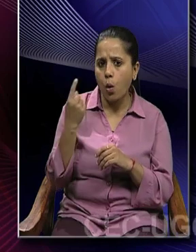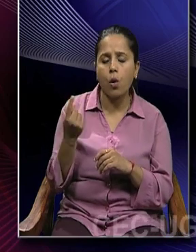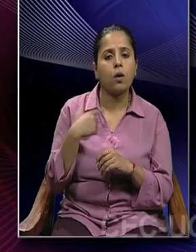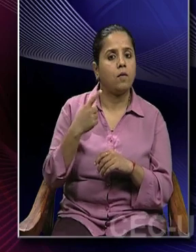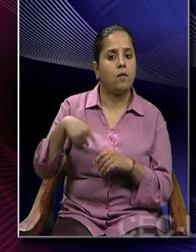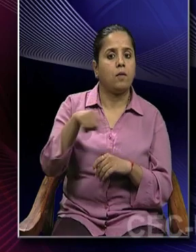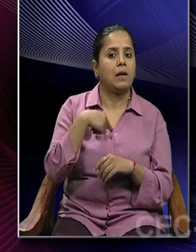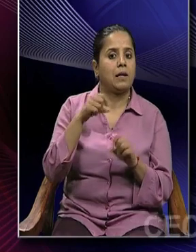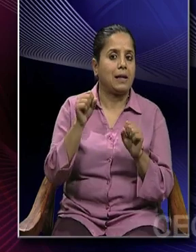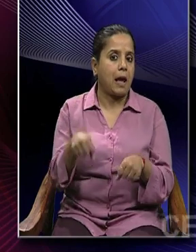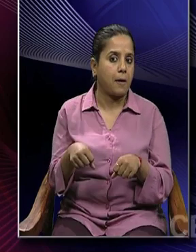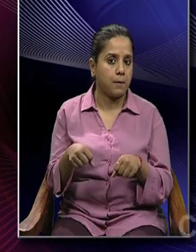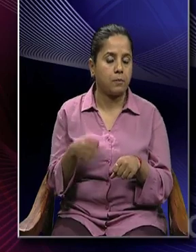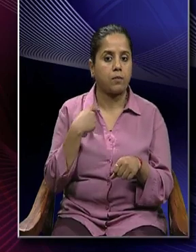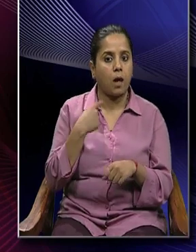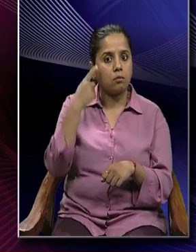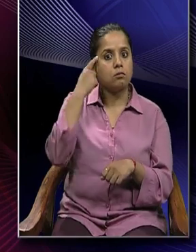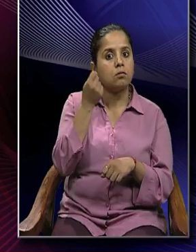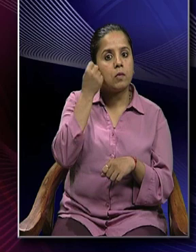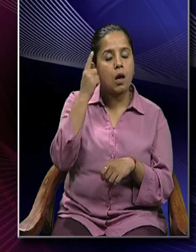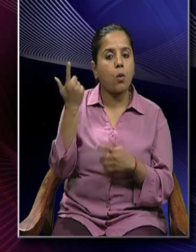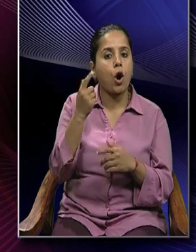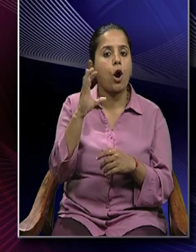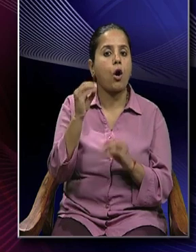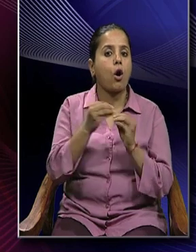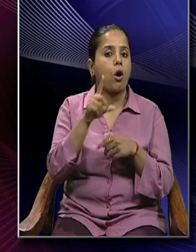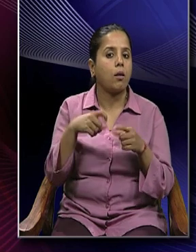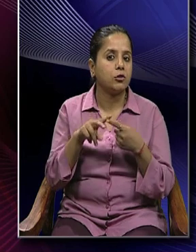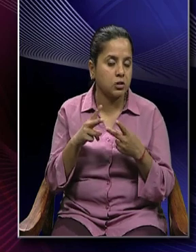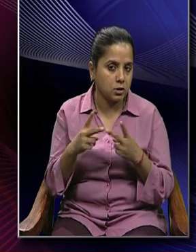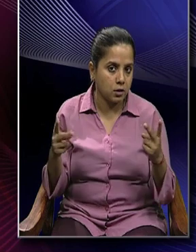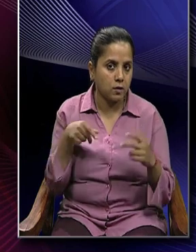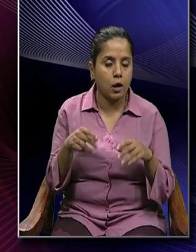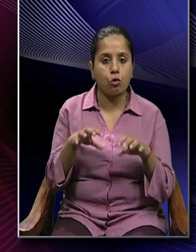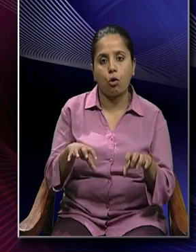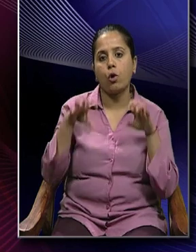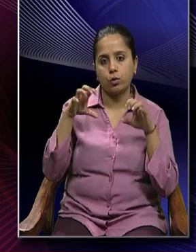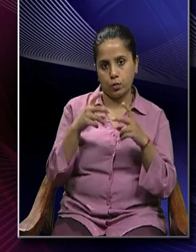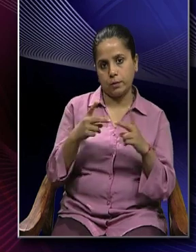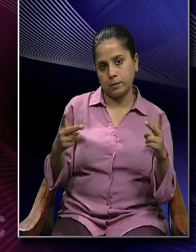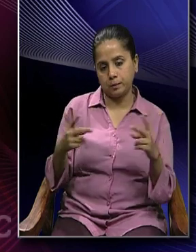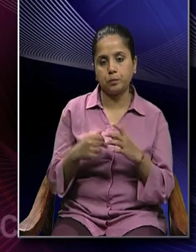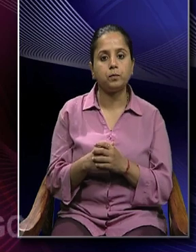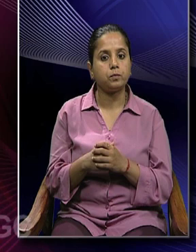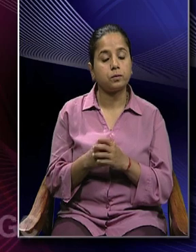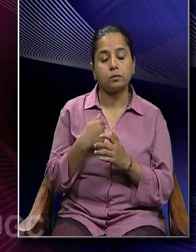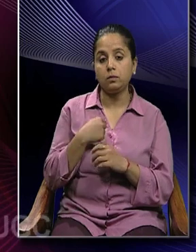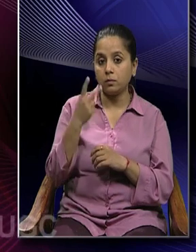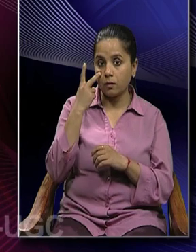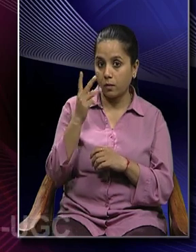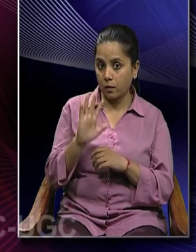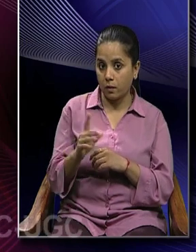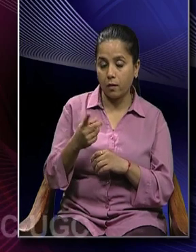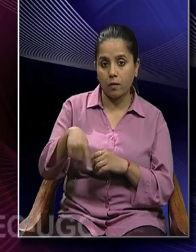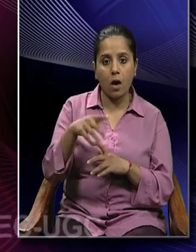we will be able to realize the objectives of the constitution. And we see that